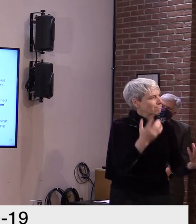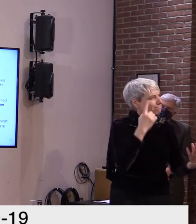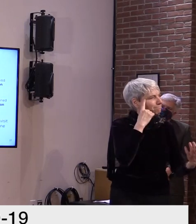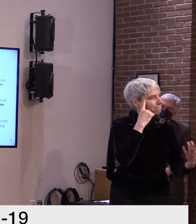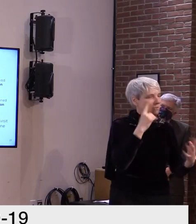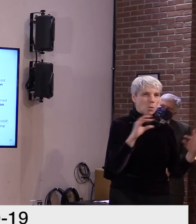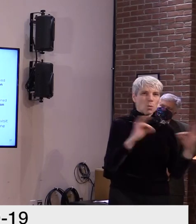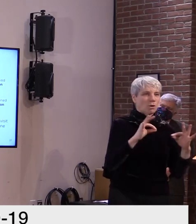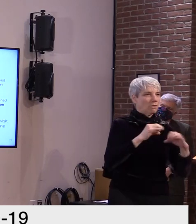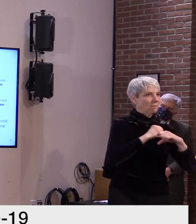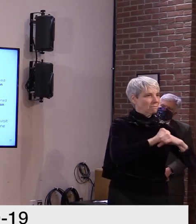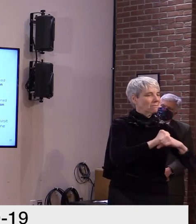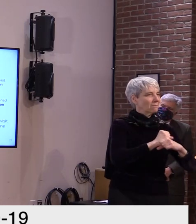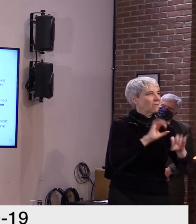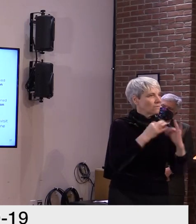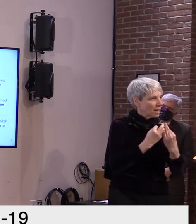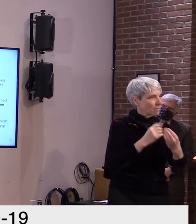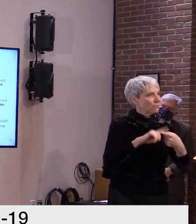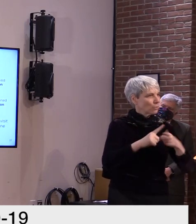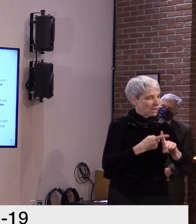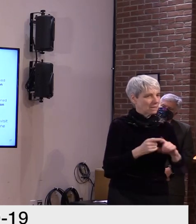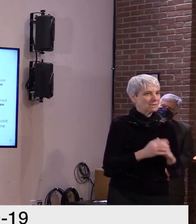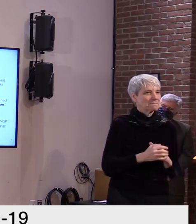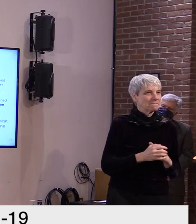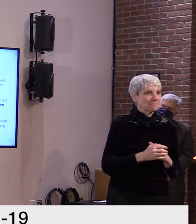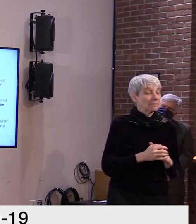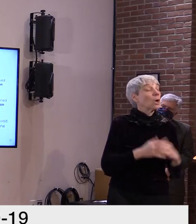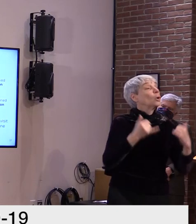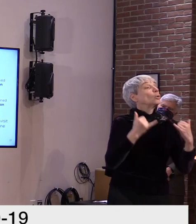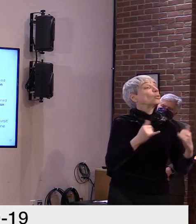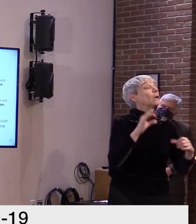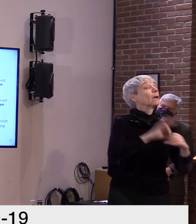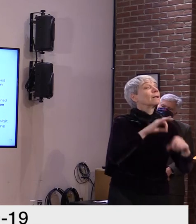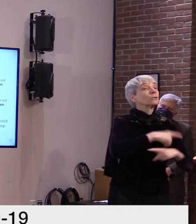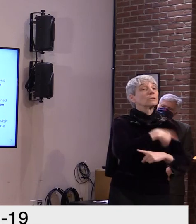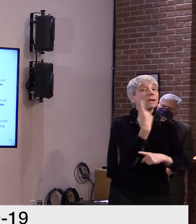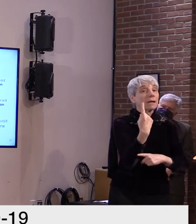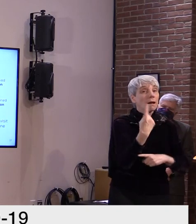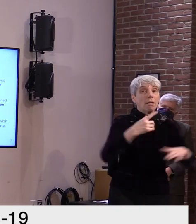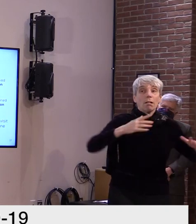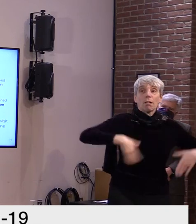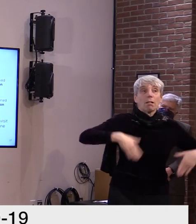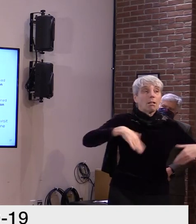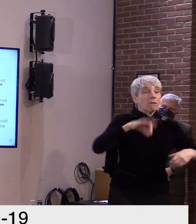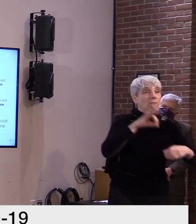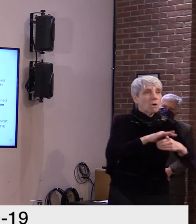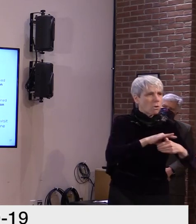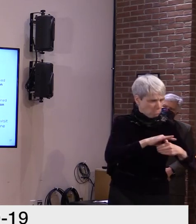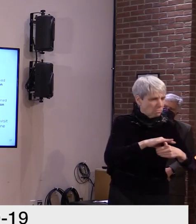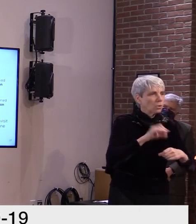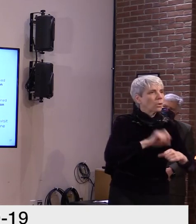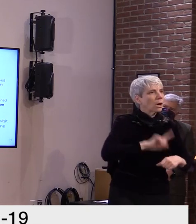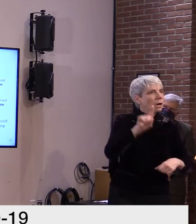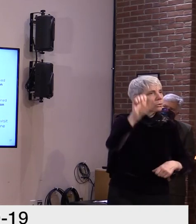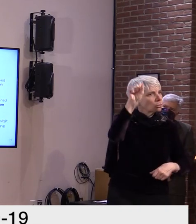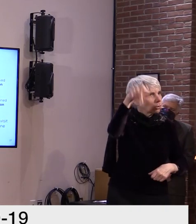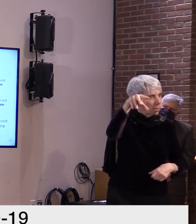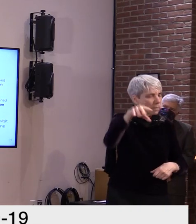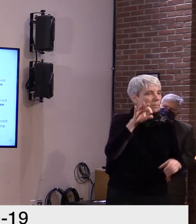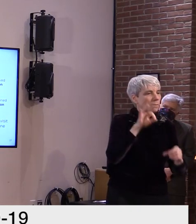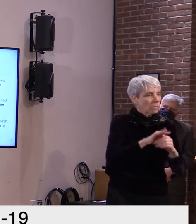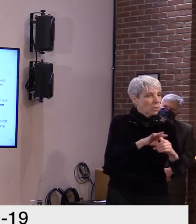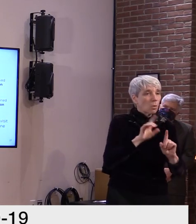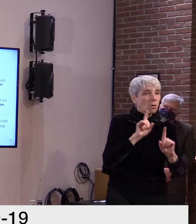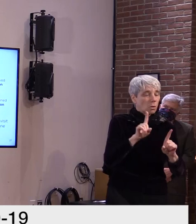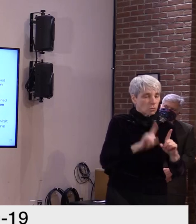Since today is Election Day, if you haven't voted yet, you can still drop your ballot off or vote in person safely,